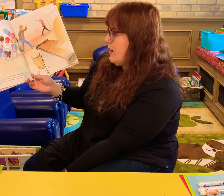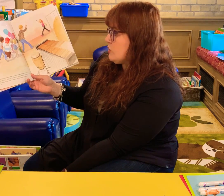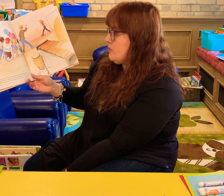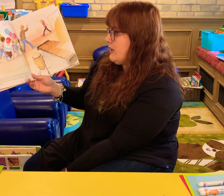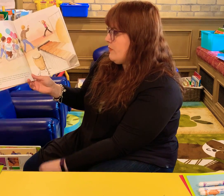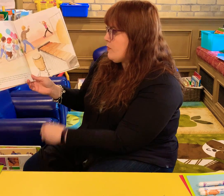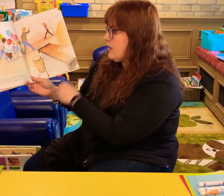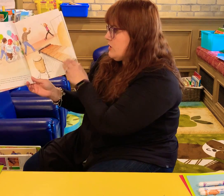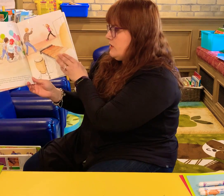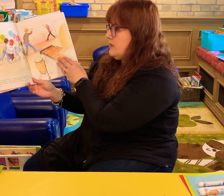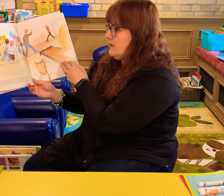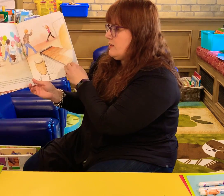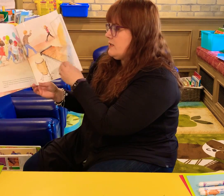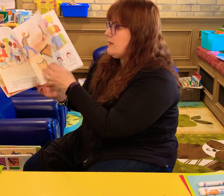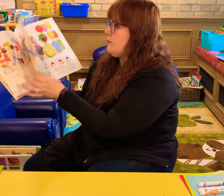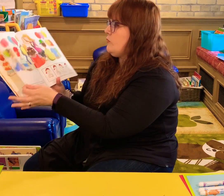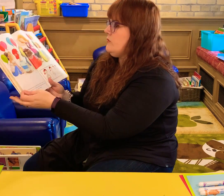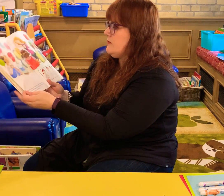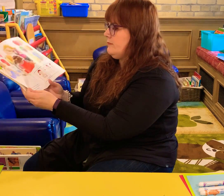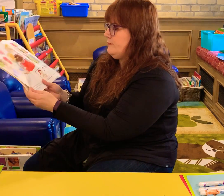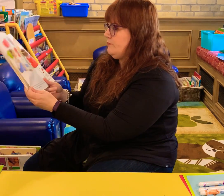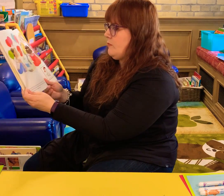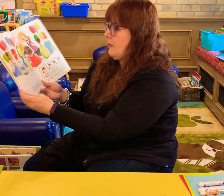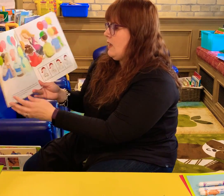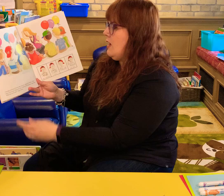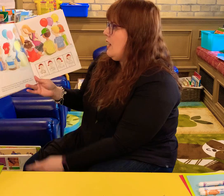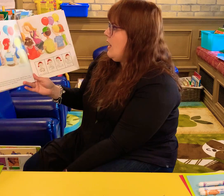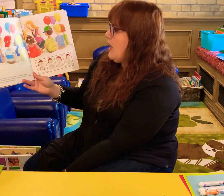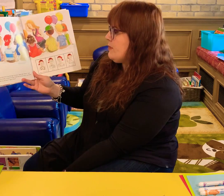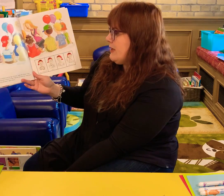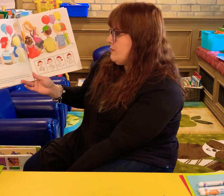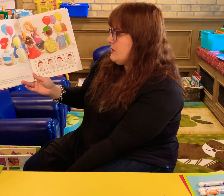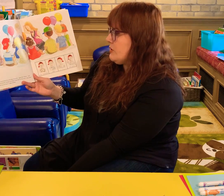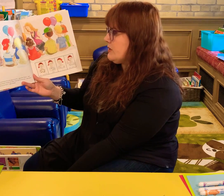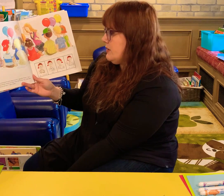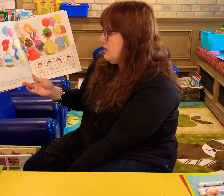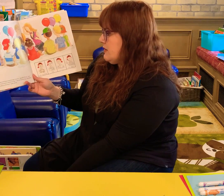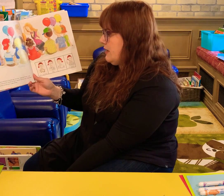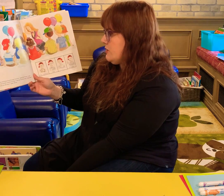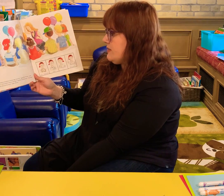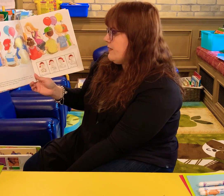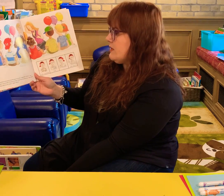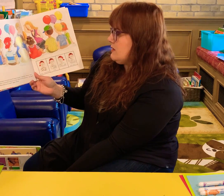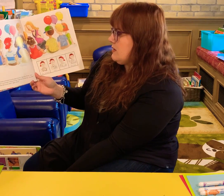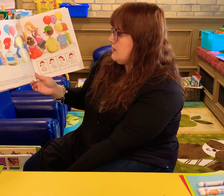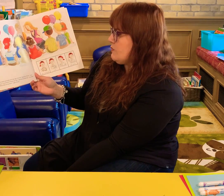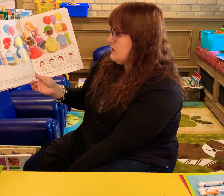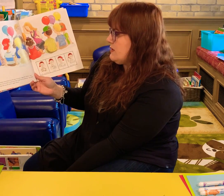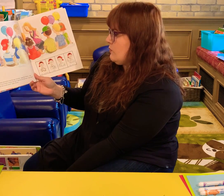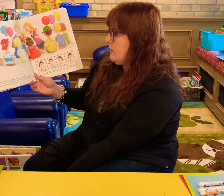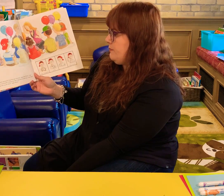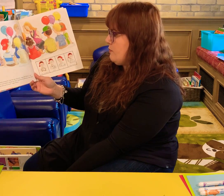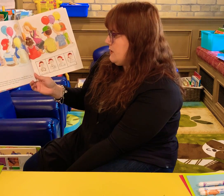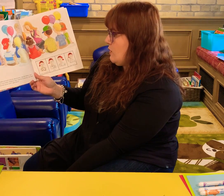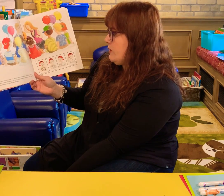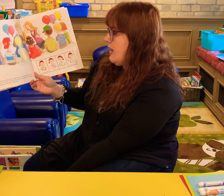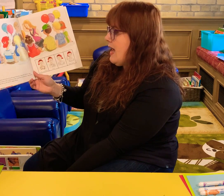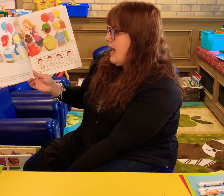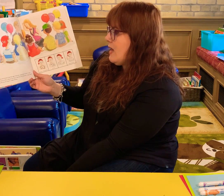how she became a percussionist, signs Samuels. I became seriously ill at the age of seven, signs Mrs. Elwin. And